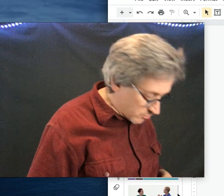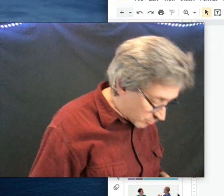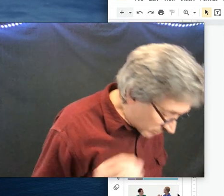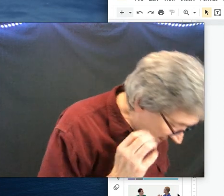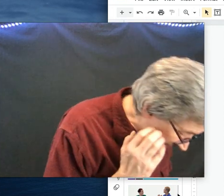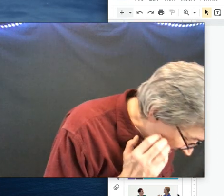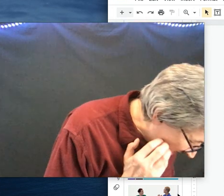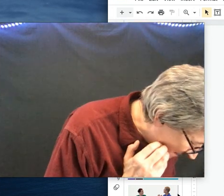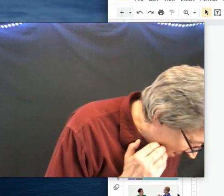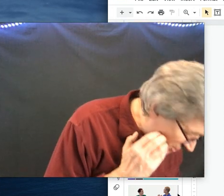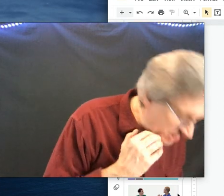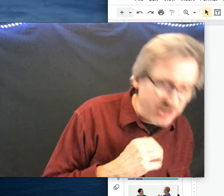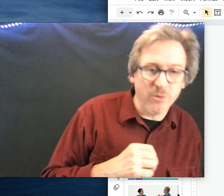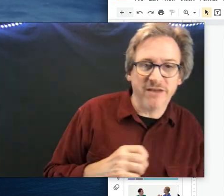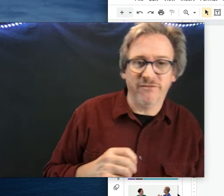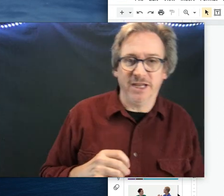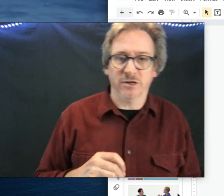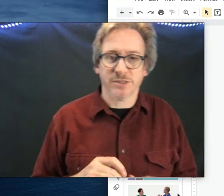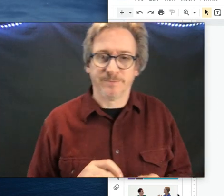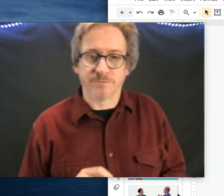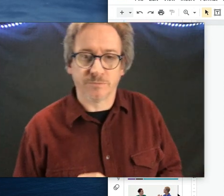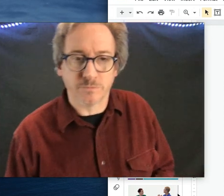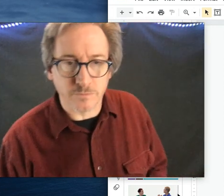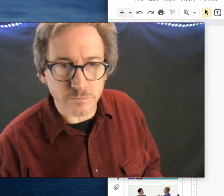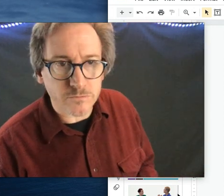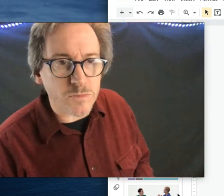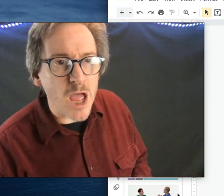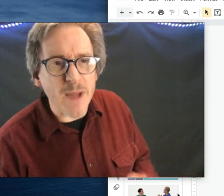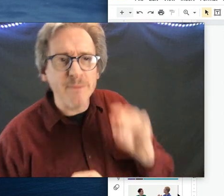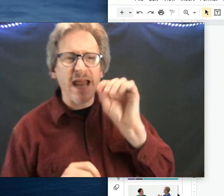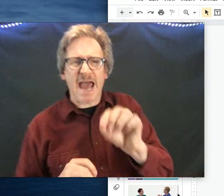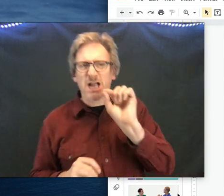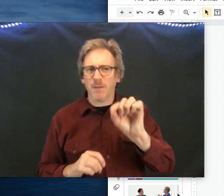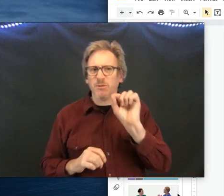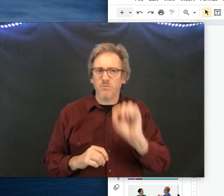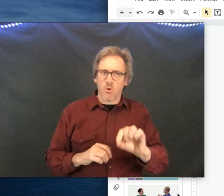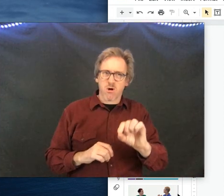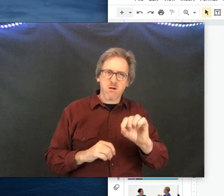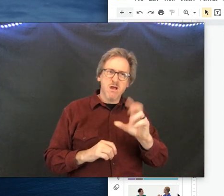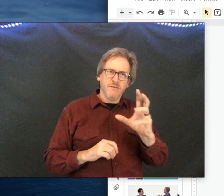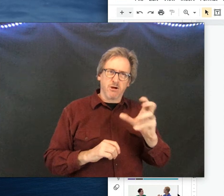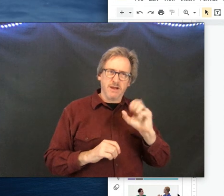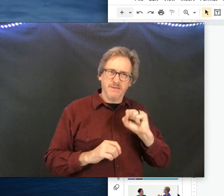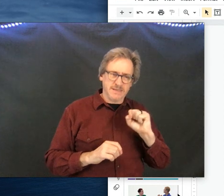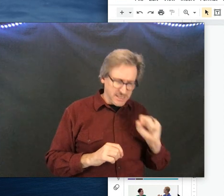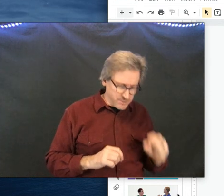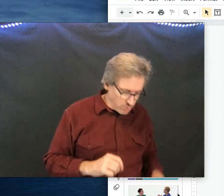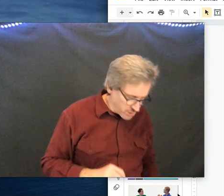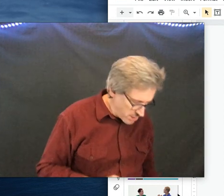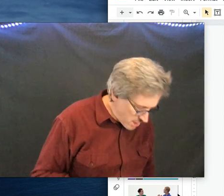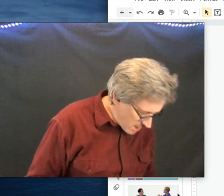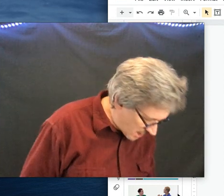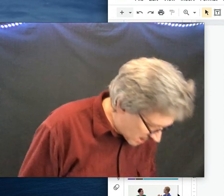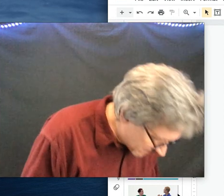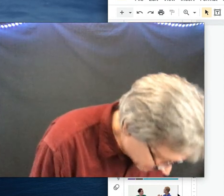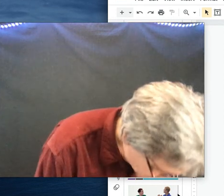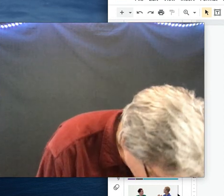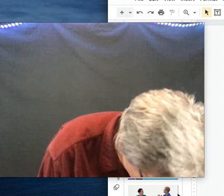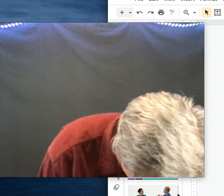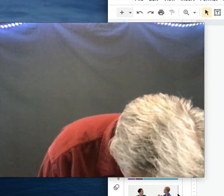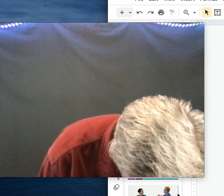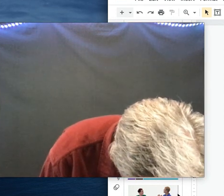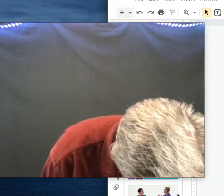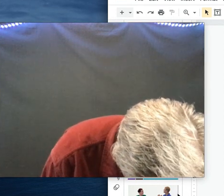But there really isn't that much in the way of videos. I'm going to add a couple more that are in the textbook.